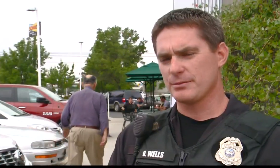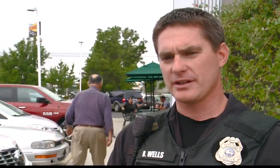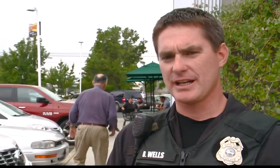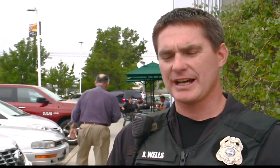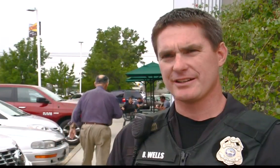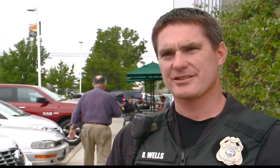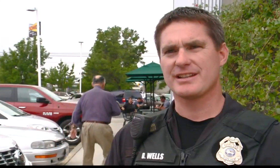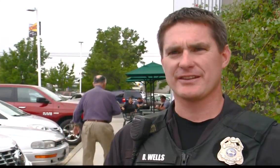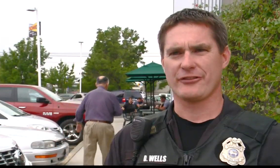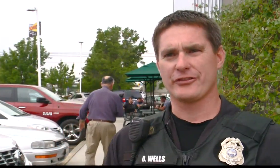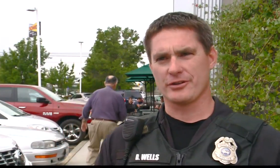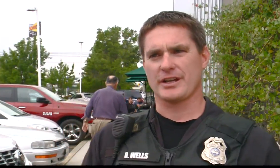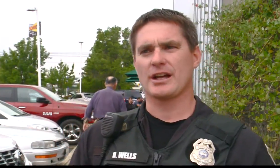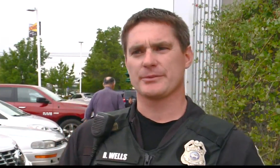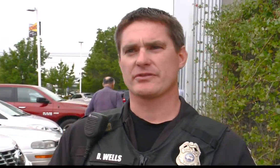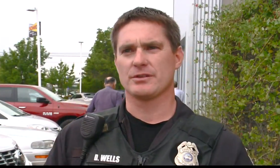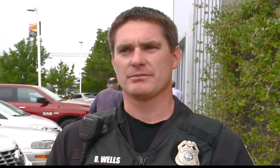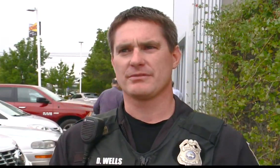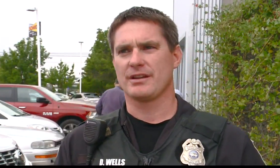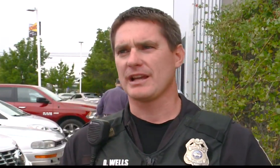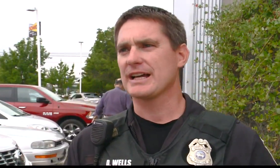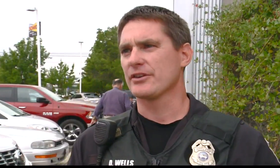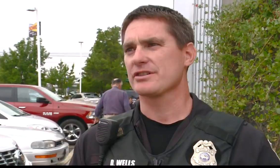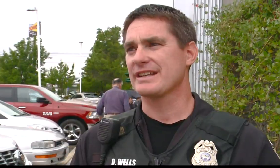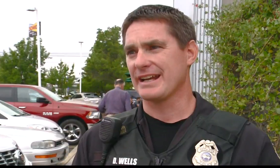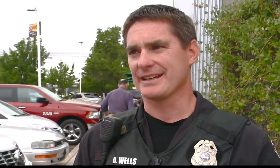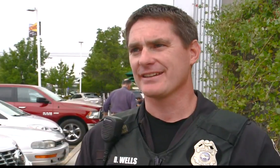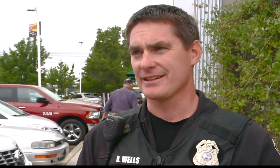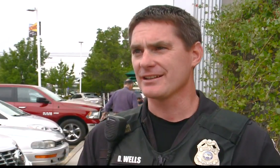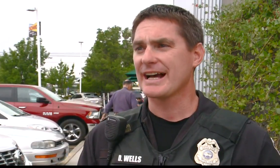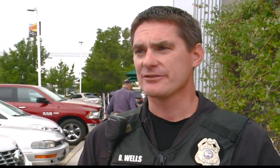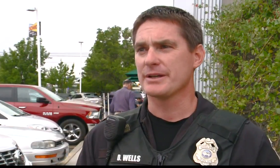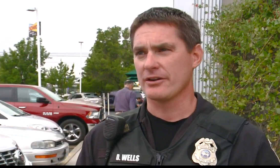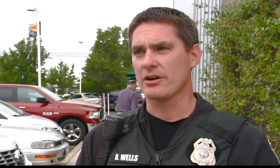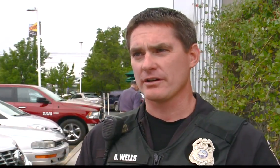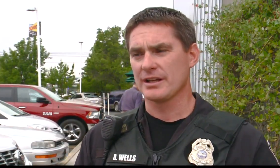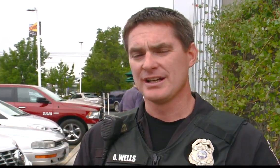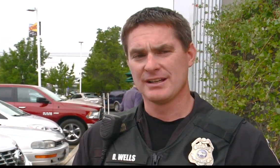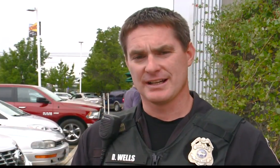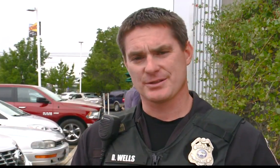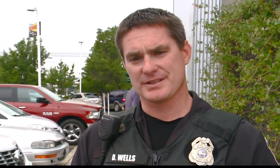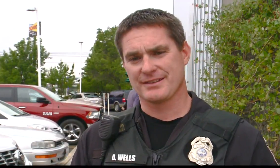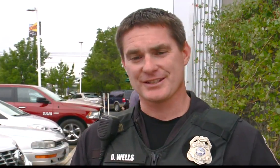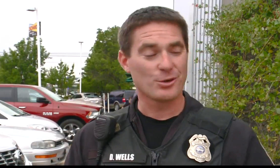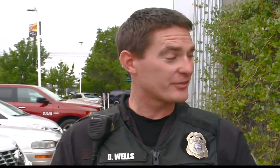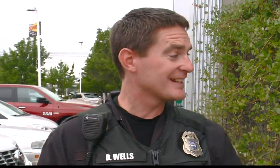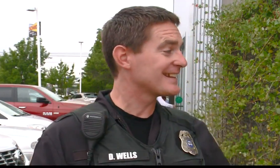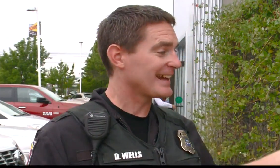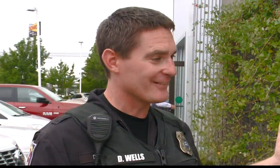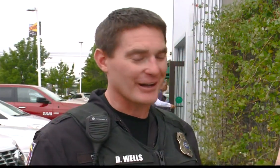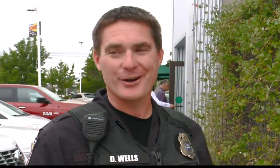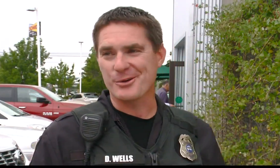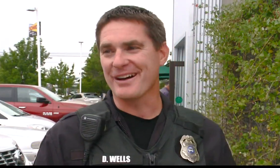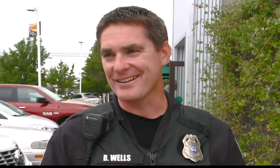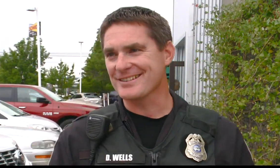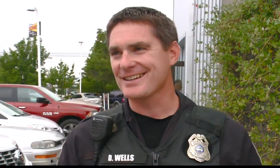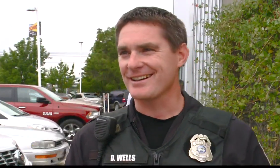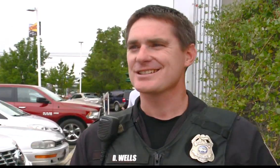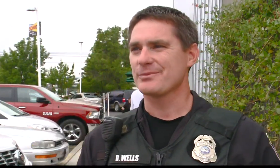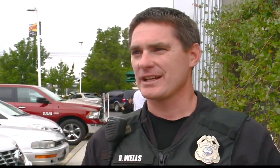I understand the fear that comes from a lack of understanding and the lack of being heard. And so it's this whole thing today. When I heard about it is kind of something